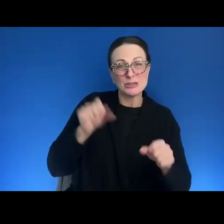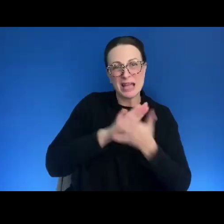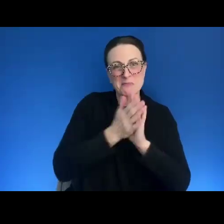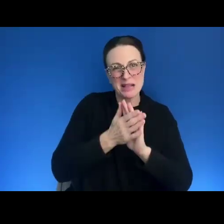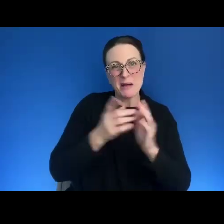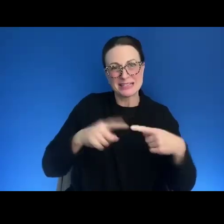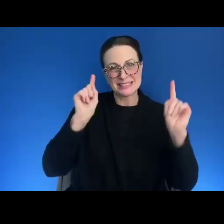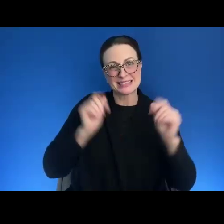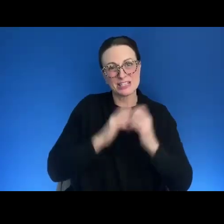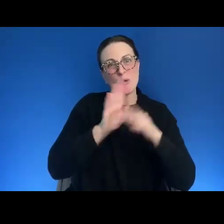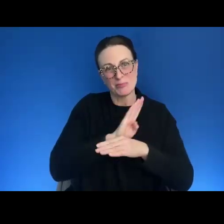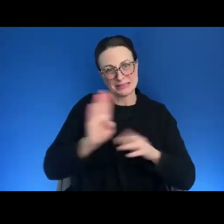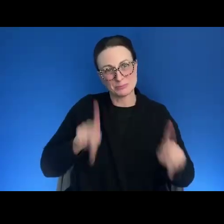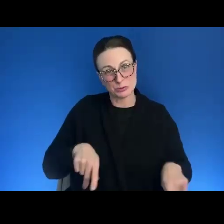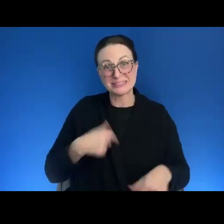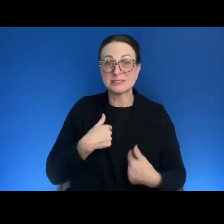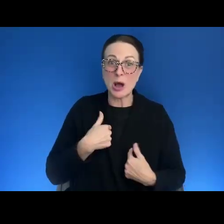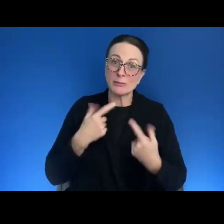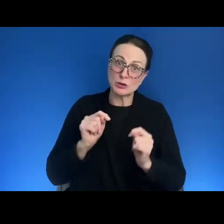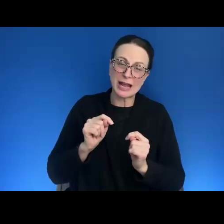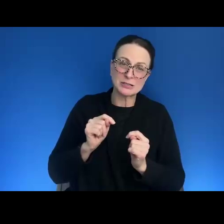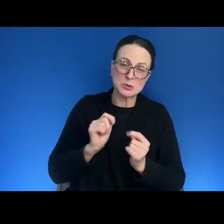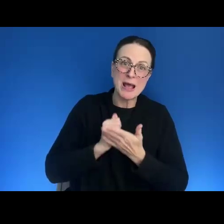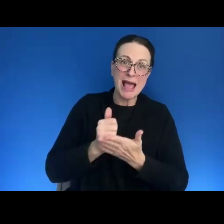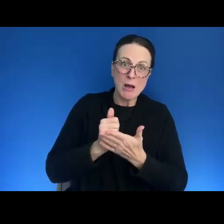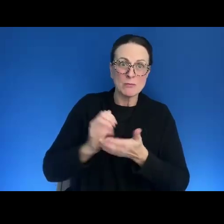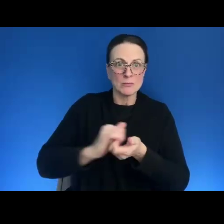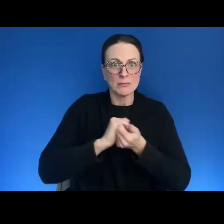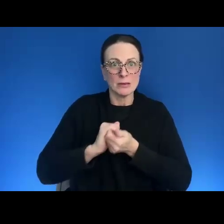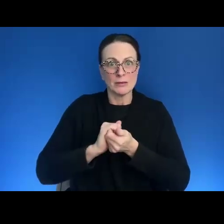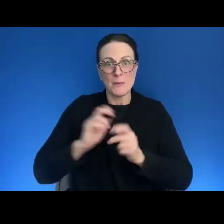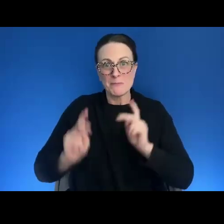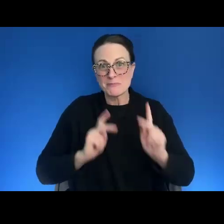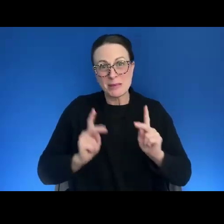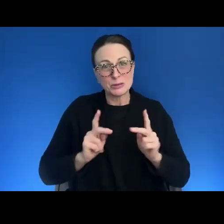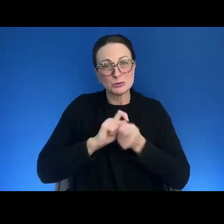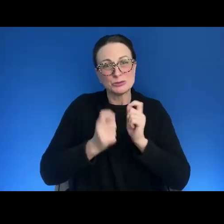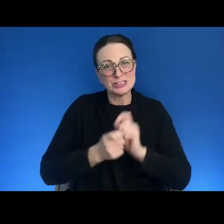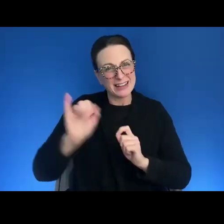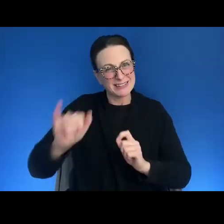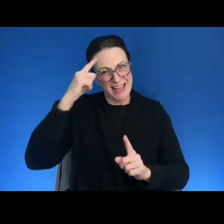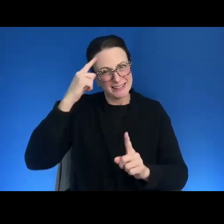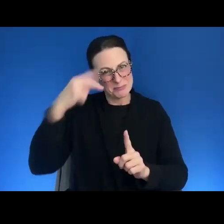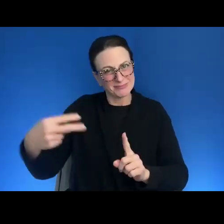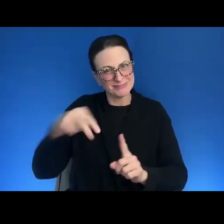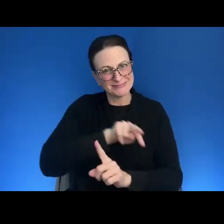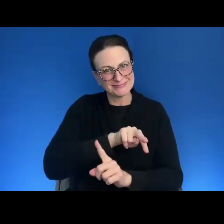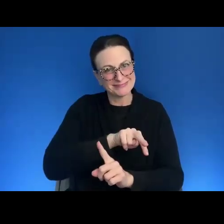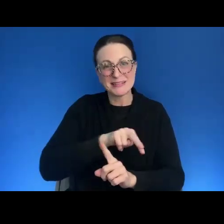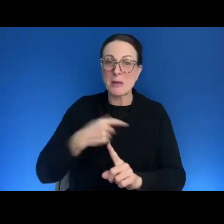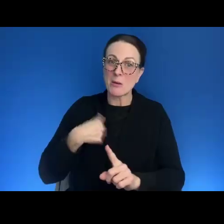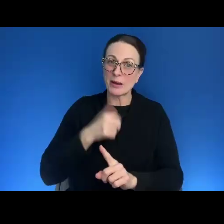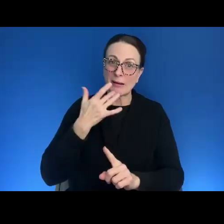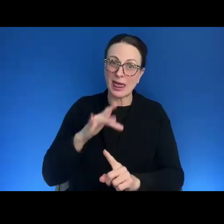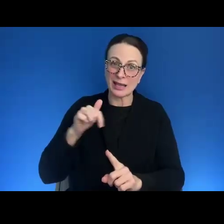a successful entrepreneur. So I'm trying to help work with people there to help change the mindset. But we are very lucky